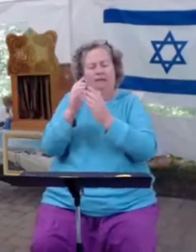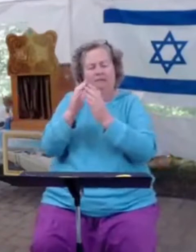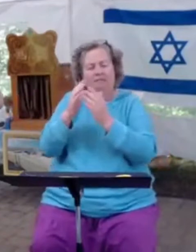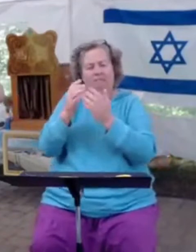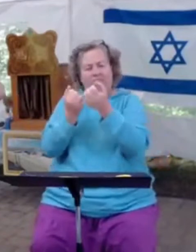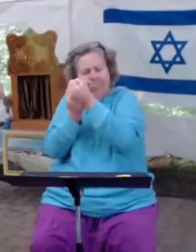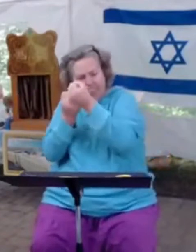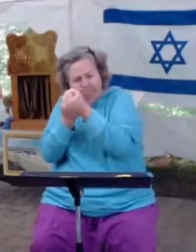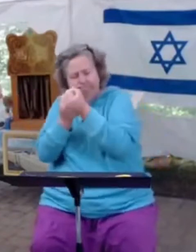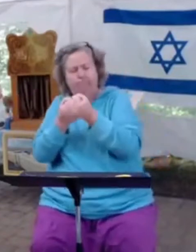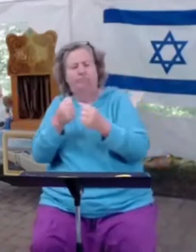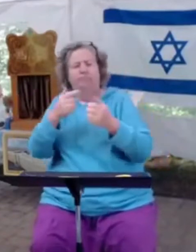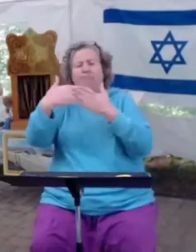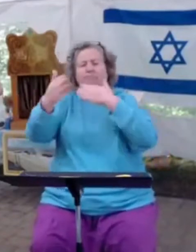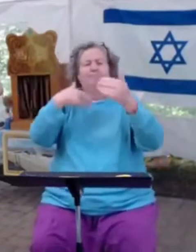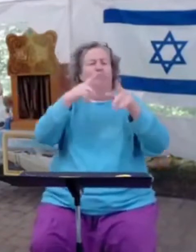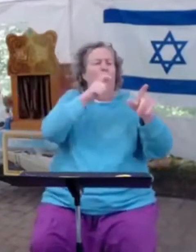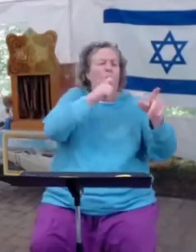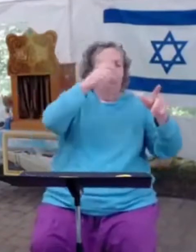rapprochement, whether it's